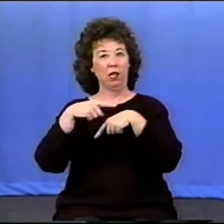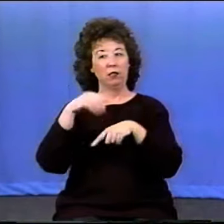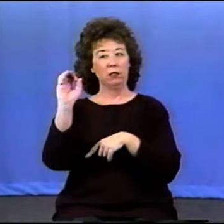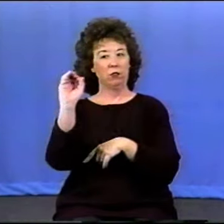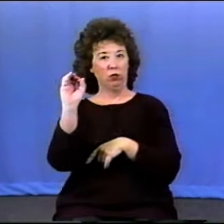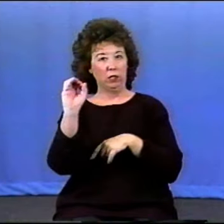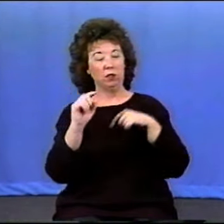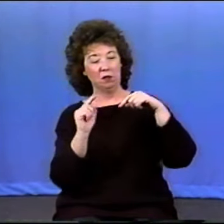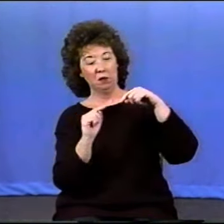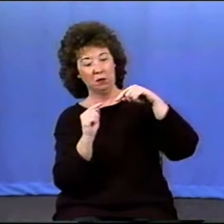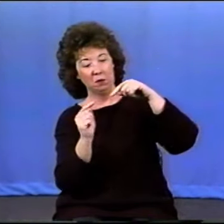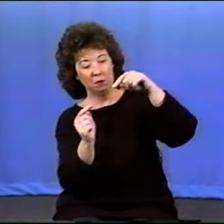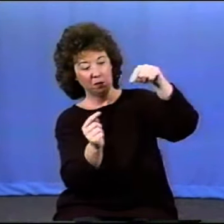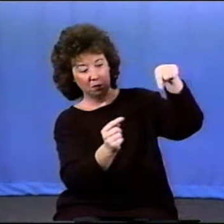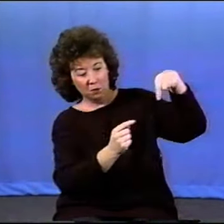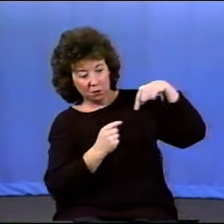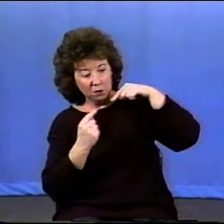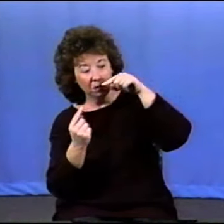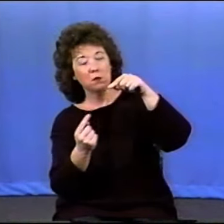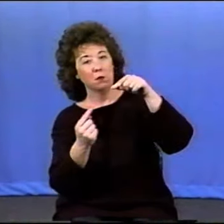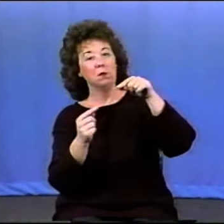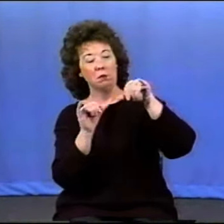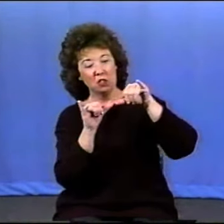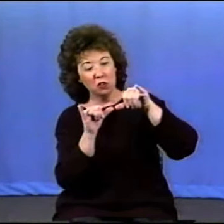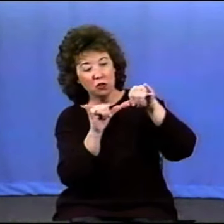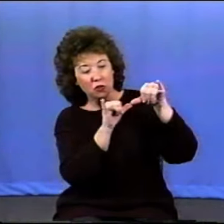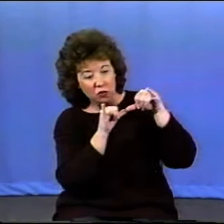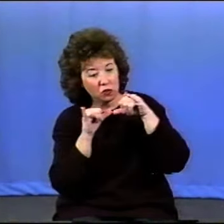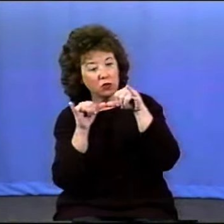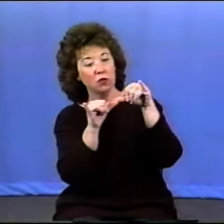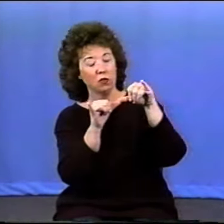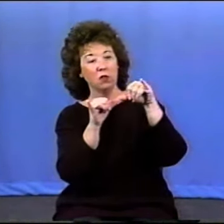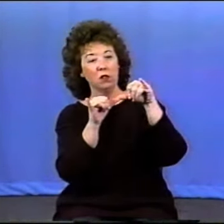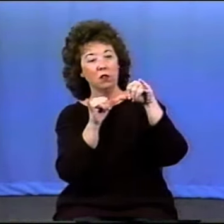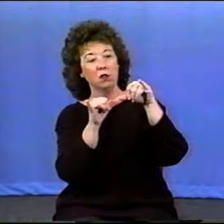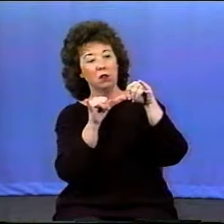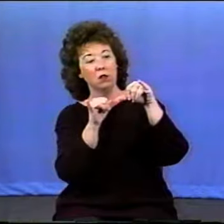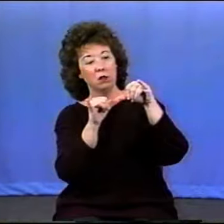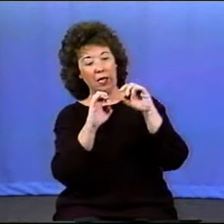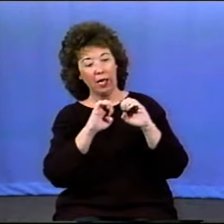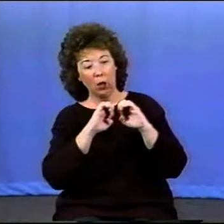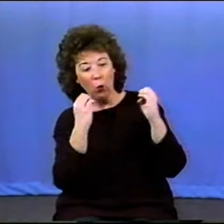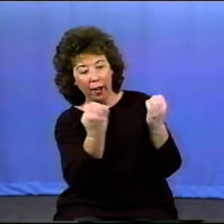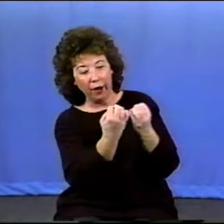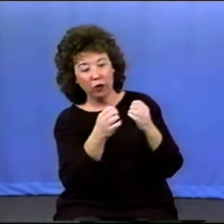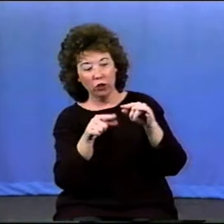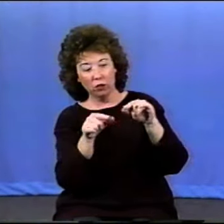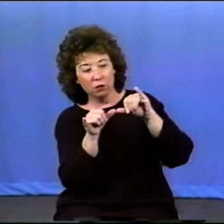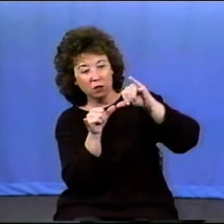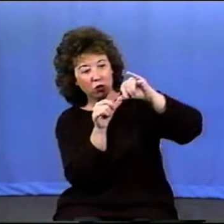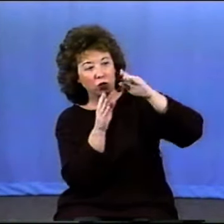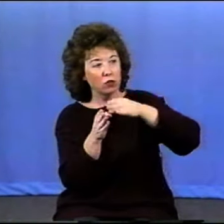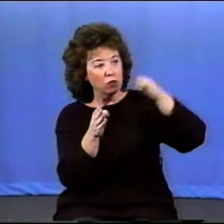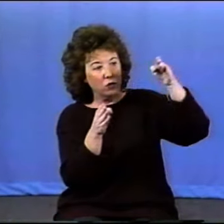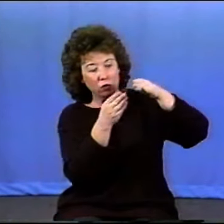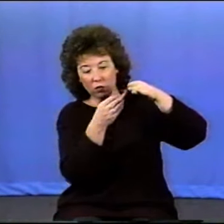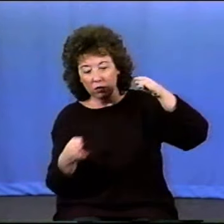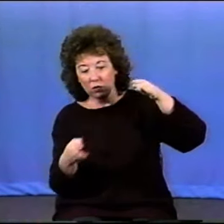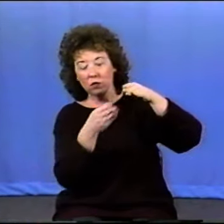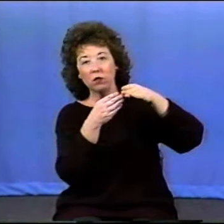identify spots. We can measure locations with reference to the equator in terms of degrees of latitude. But